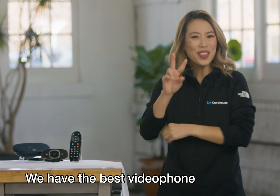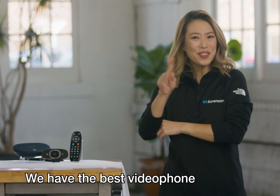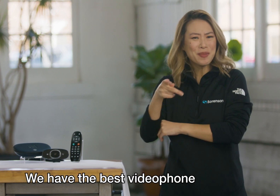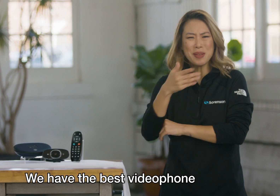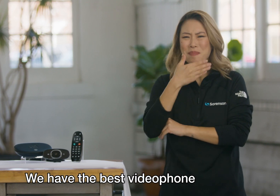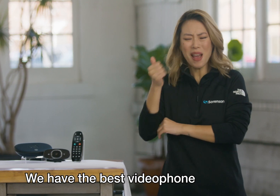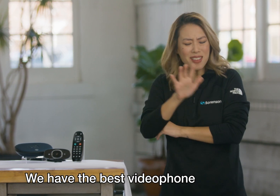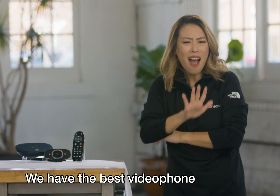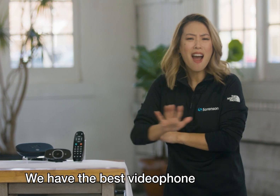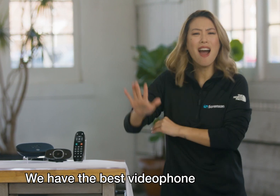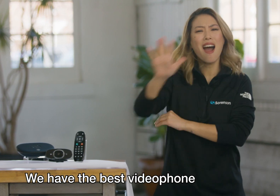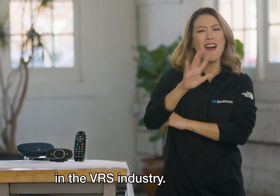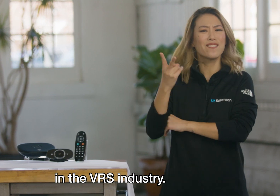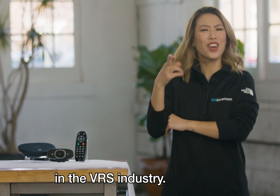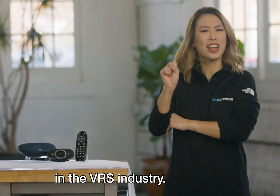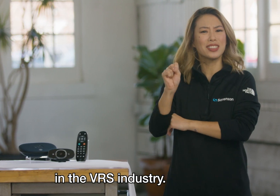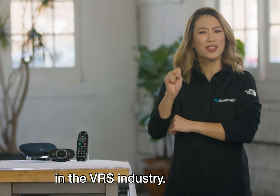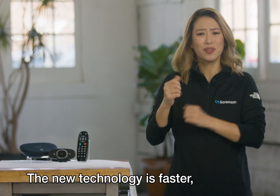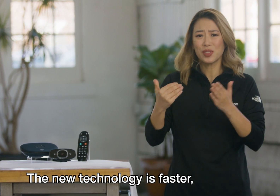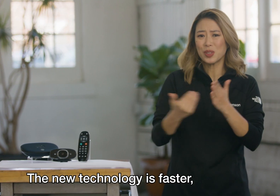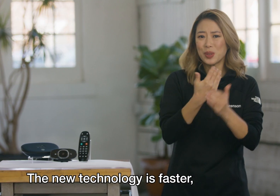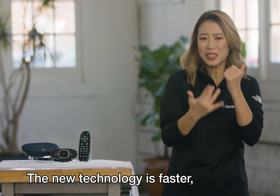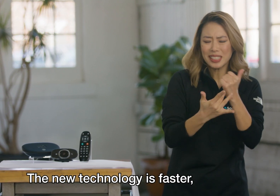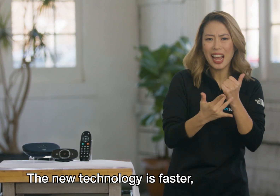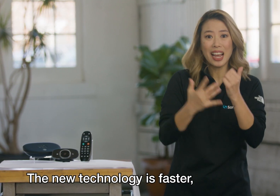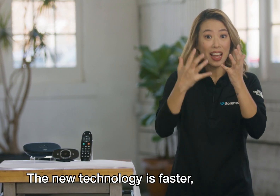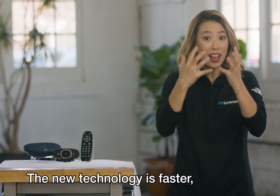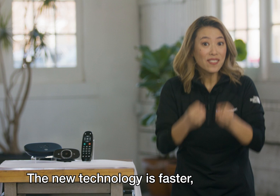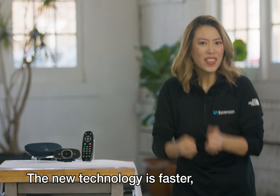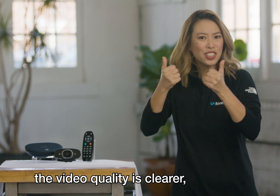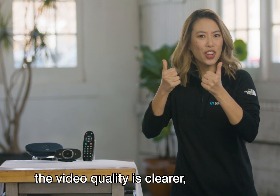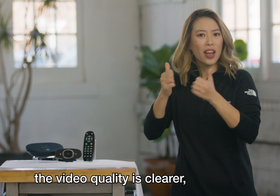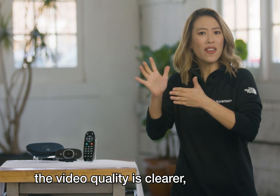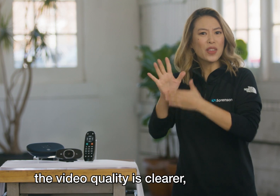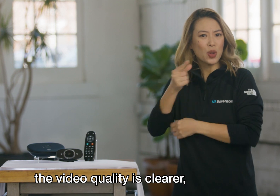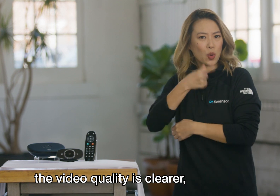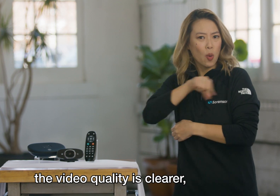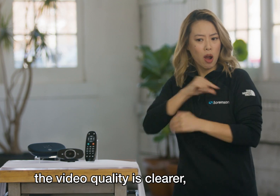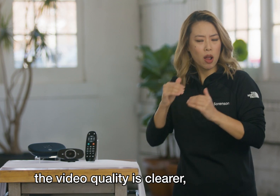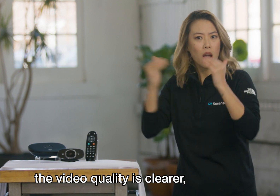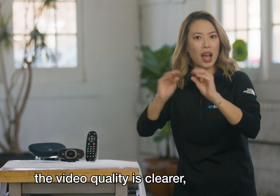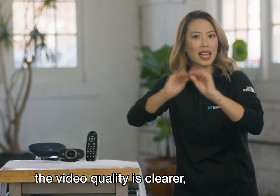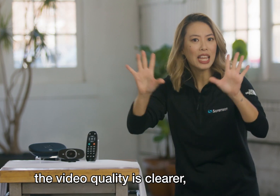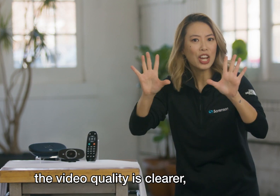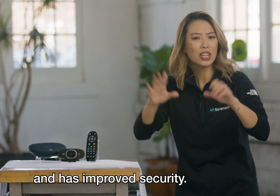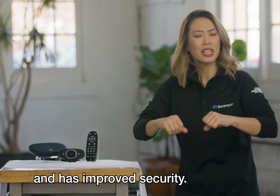We have the best video phone in the VRS industry. The new technology is faster, the video quality is clearer, and